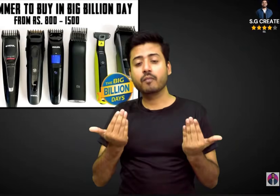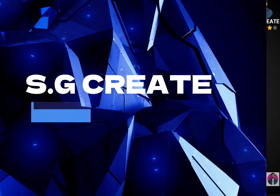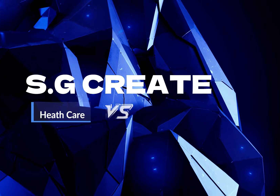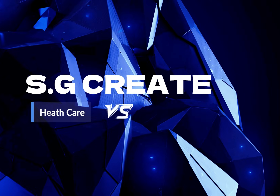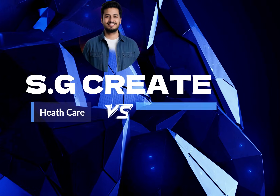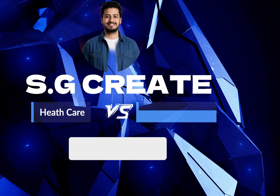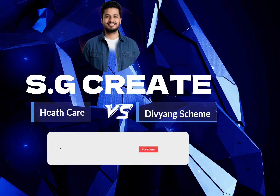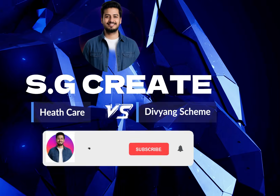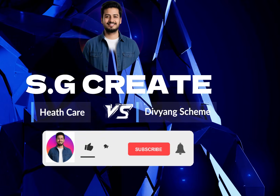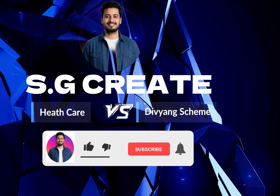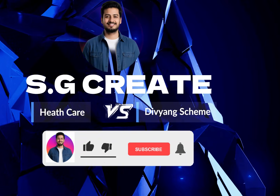0.5.